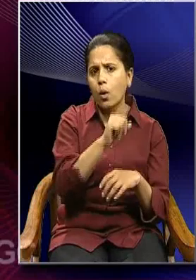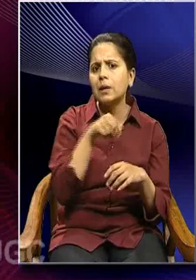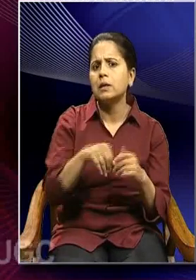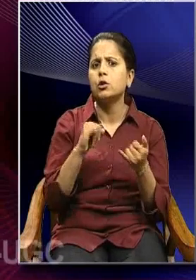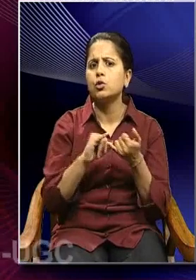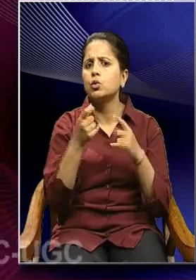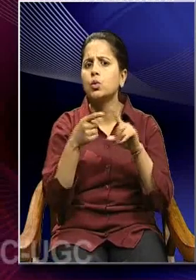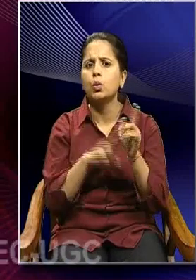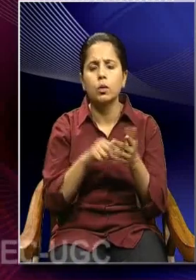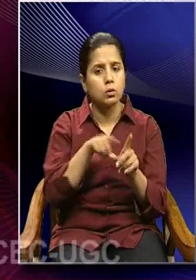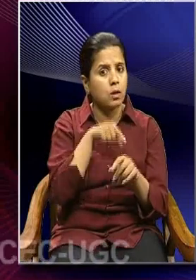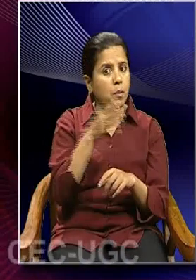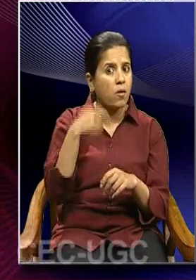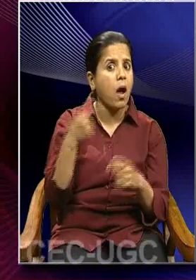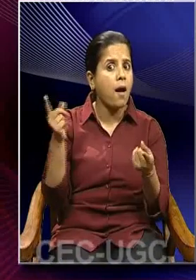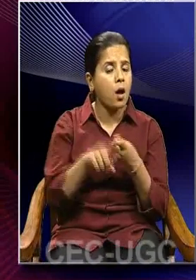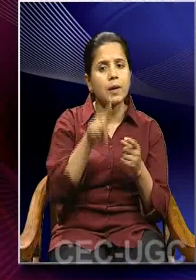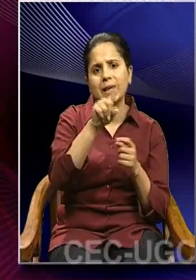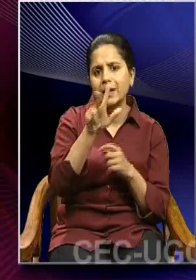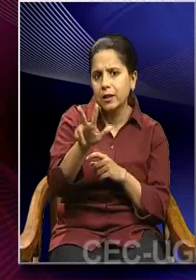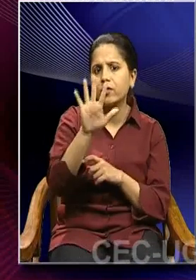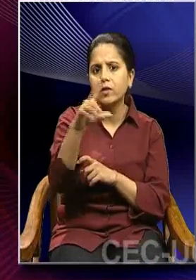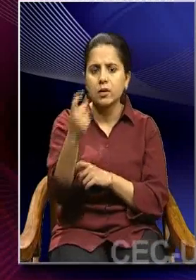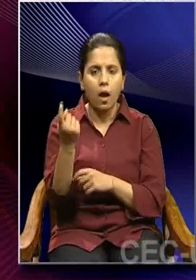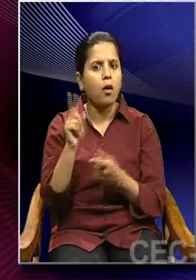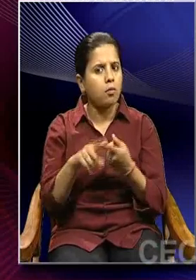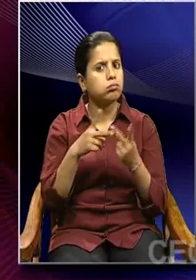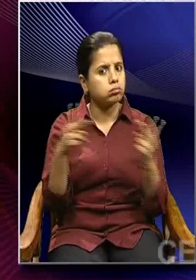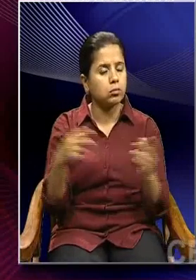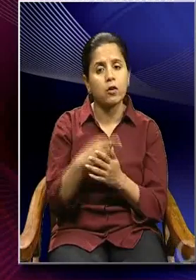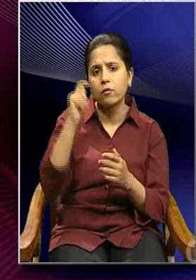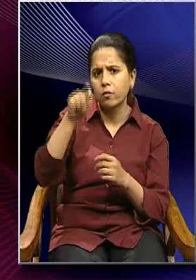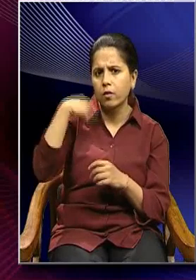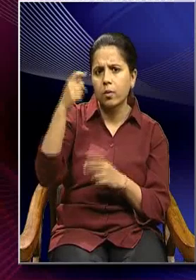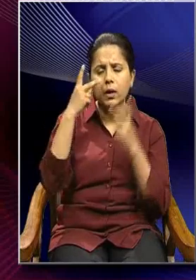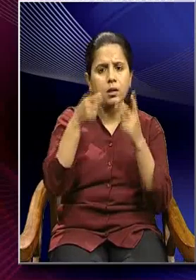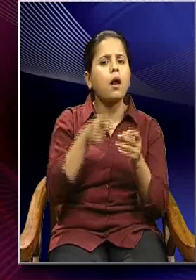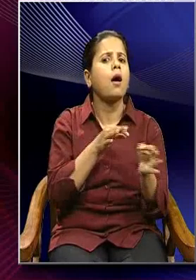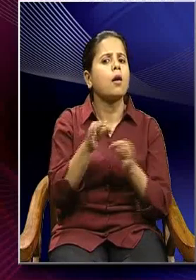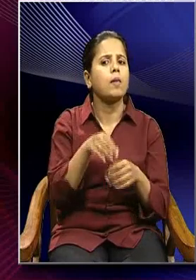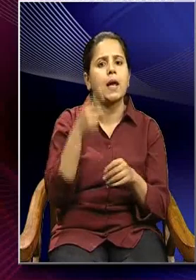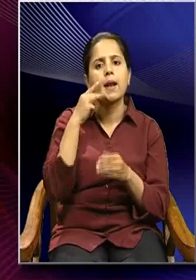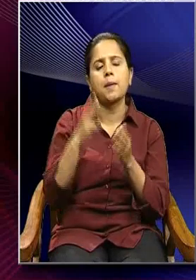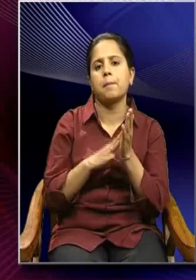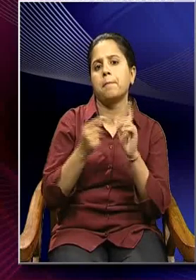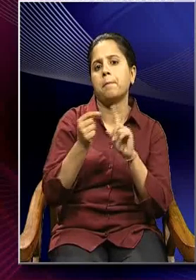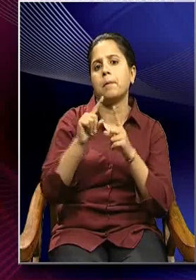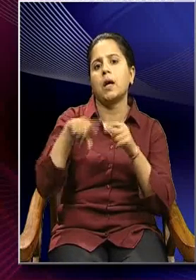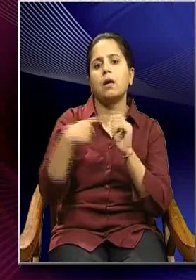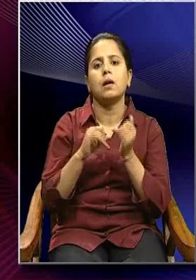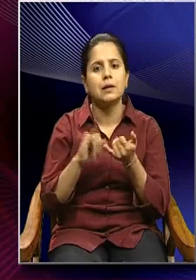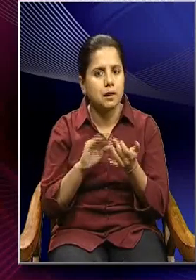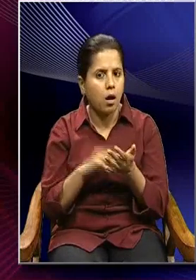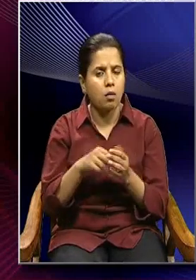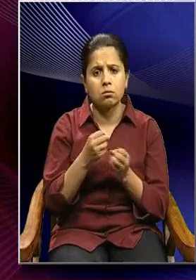it was concerned with the revolt of 1857. So film basically is a study in imperialism, in that sense that how some